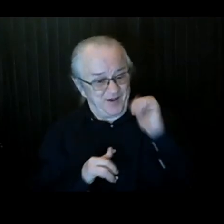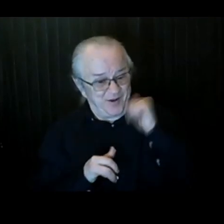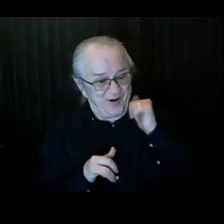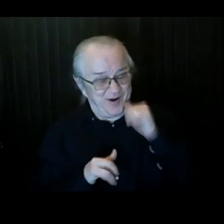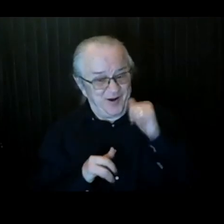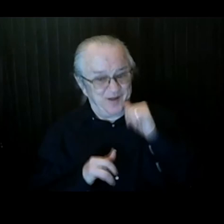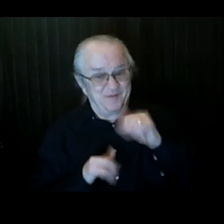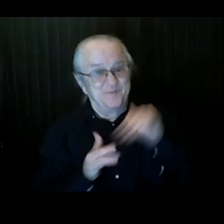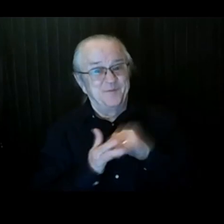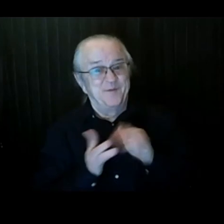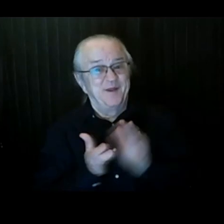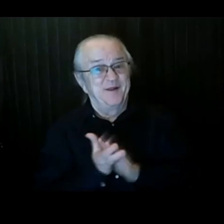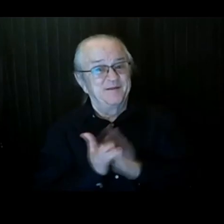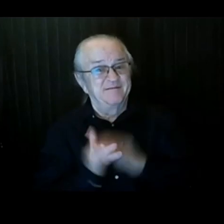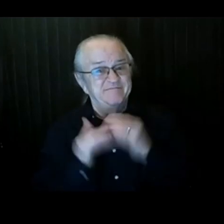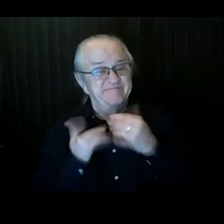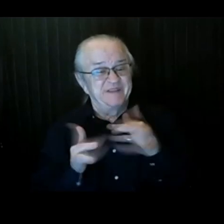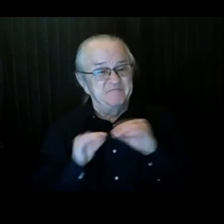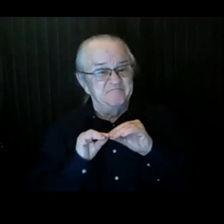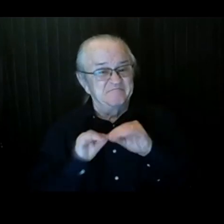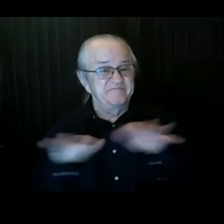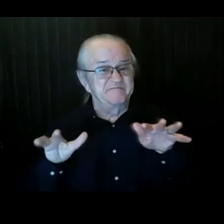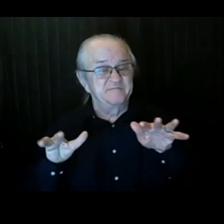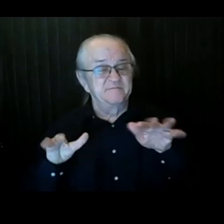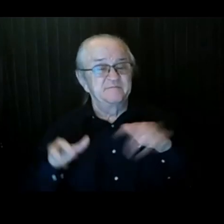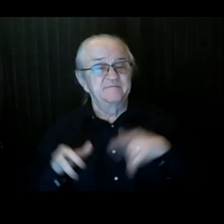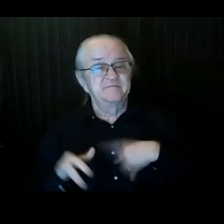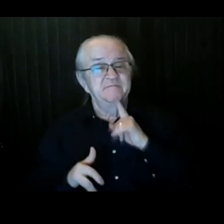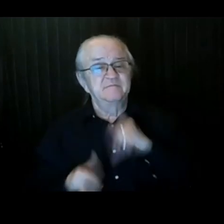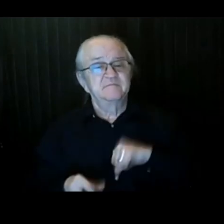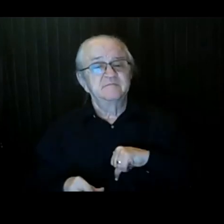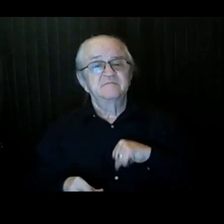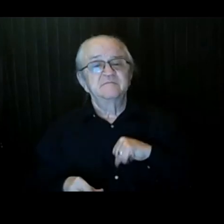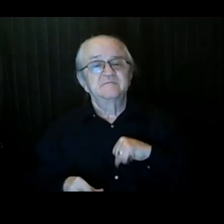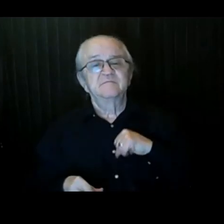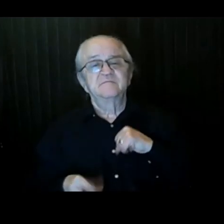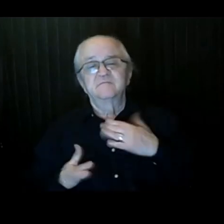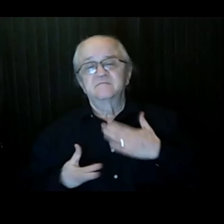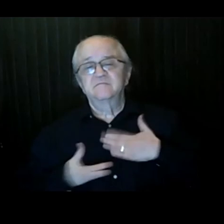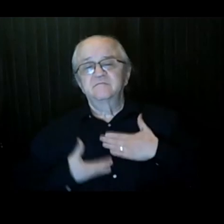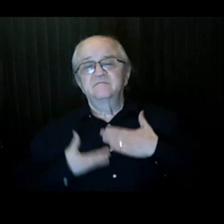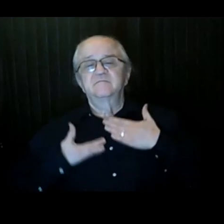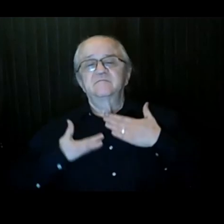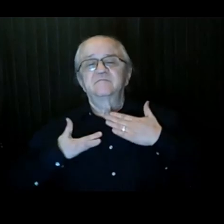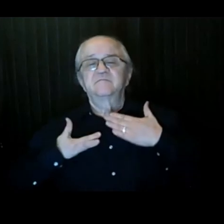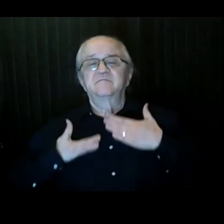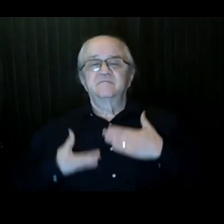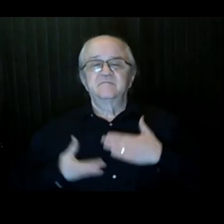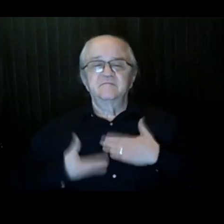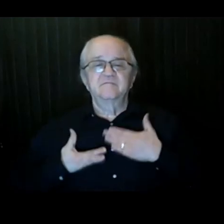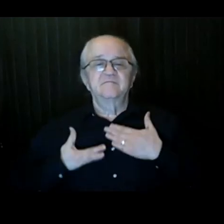published. And I was so proud. And I was so happy that we had found this thing with